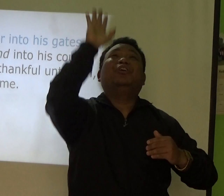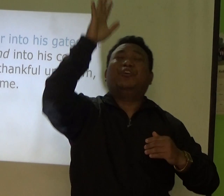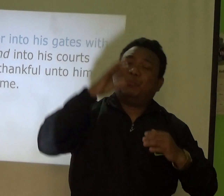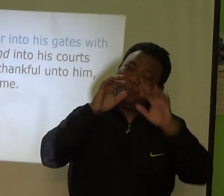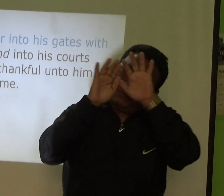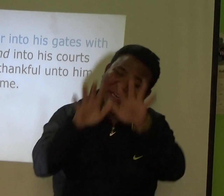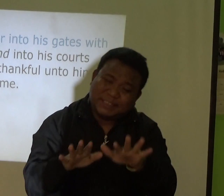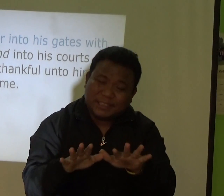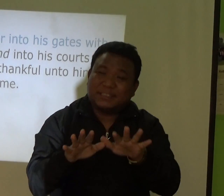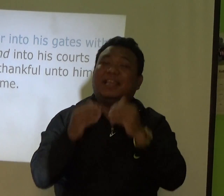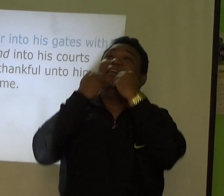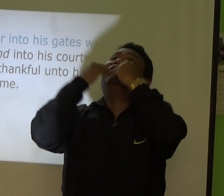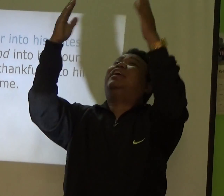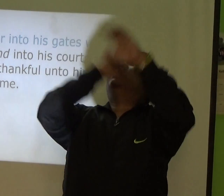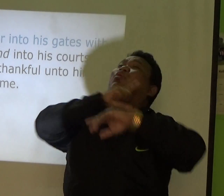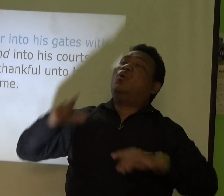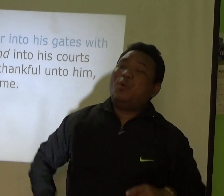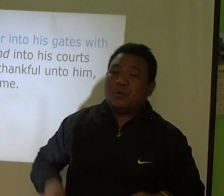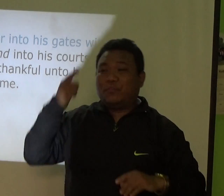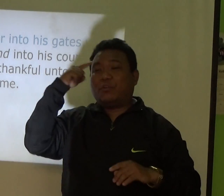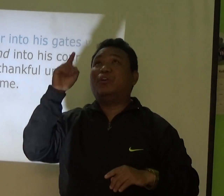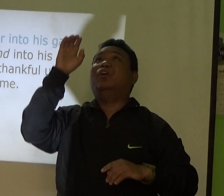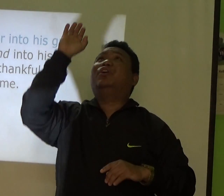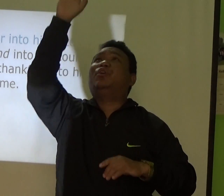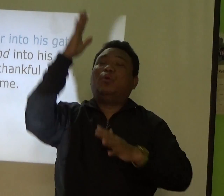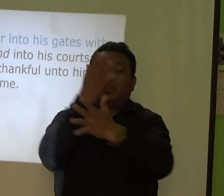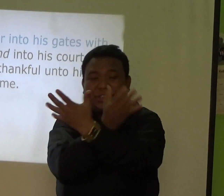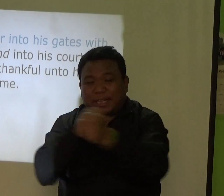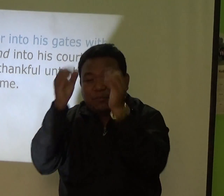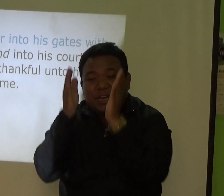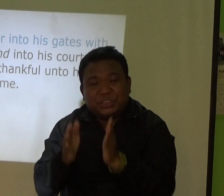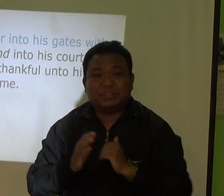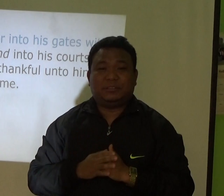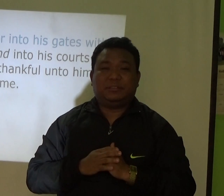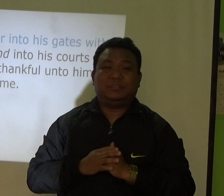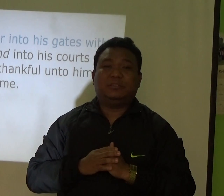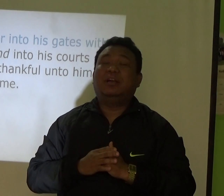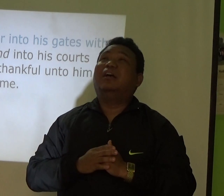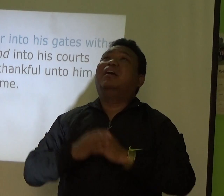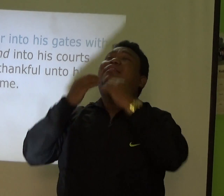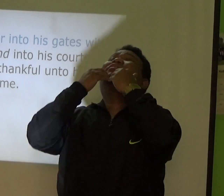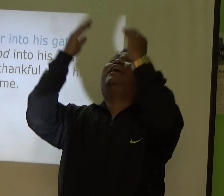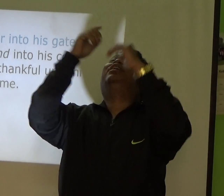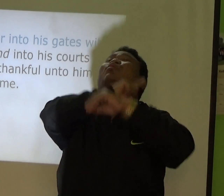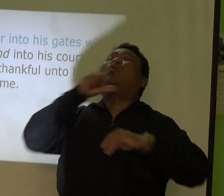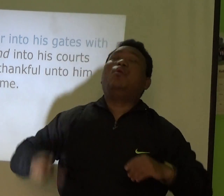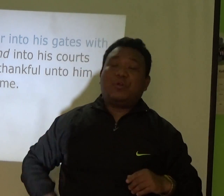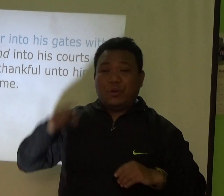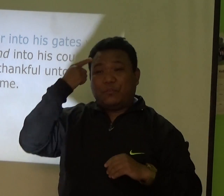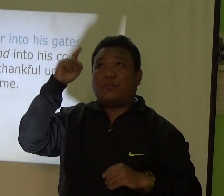your blessings. Thank you, Lord, for your salvation. Thank you, Lord, for